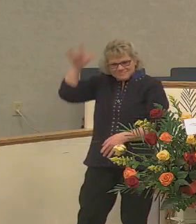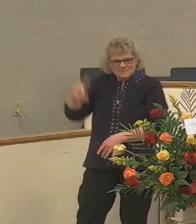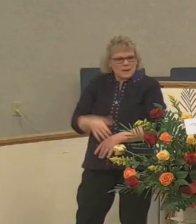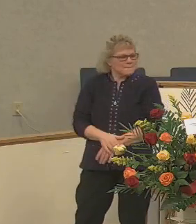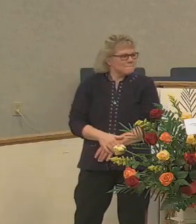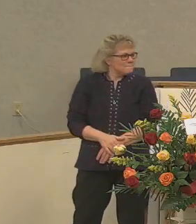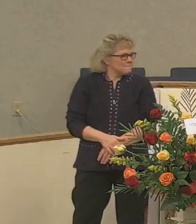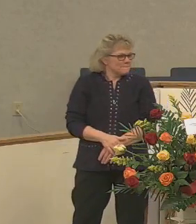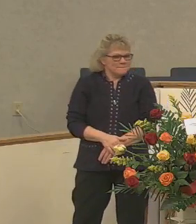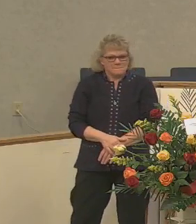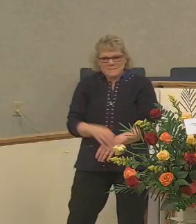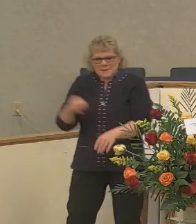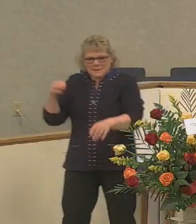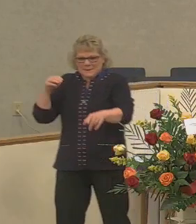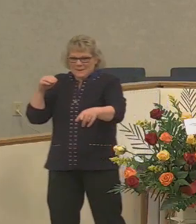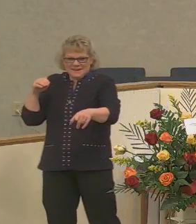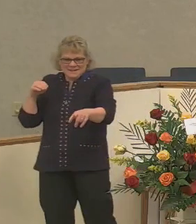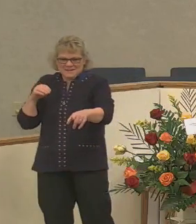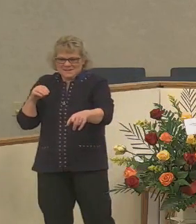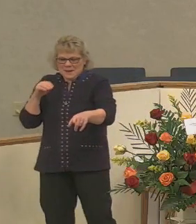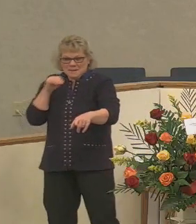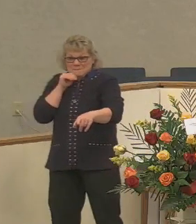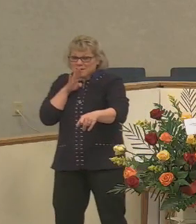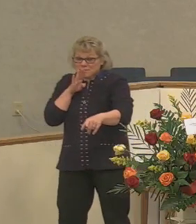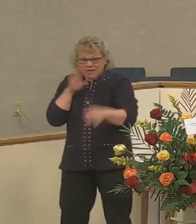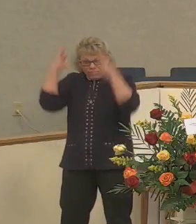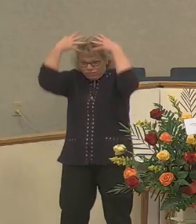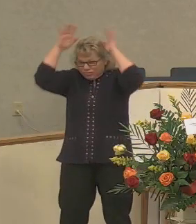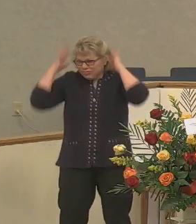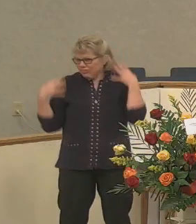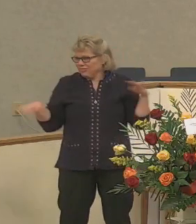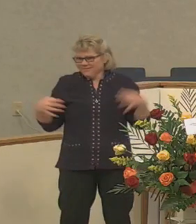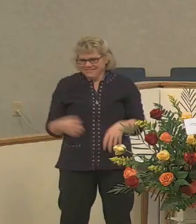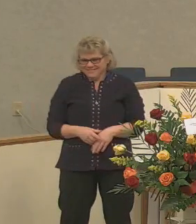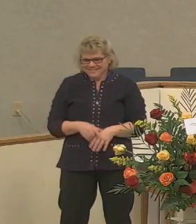And Mary Beth, for sure, I don't know how you know.